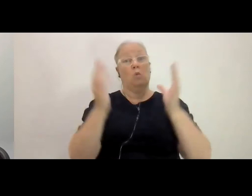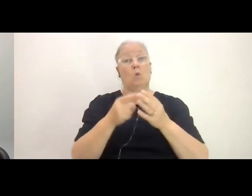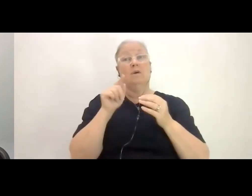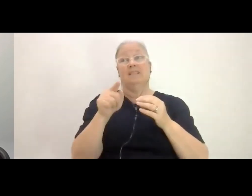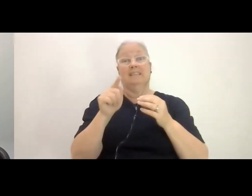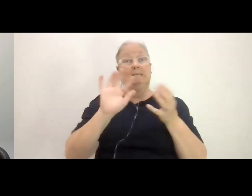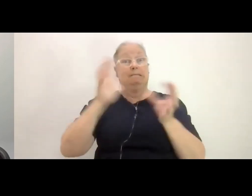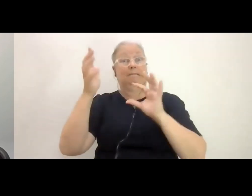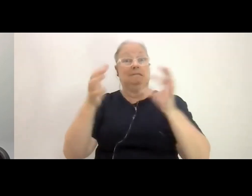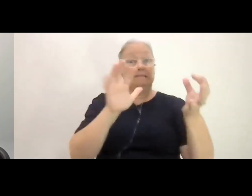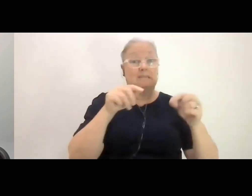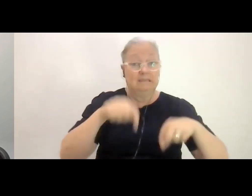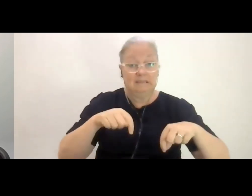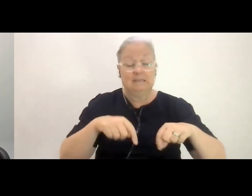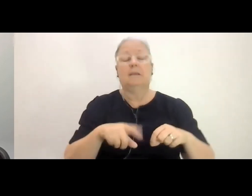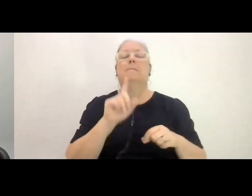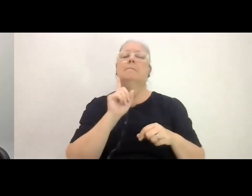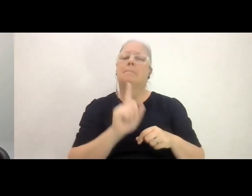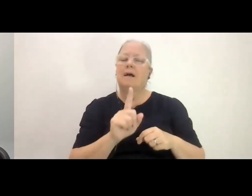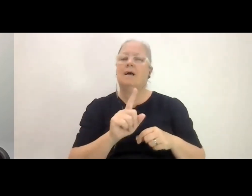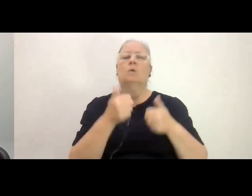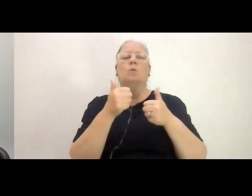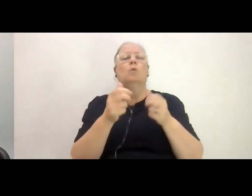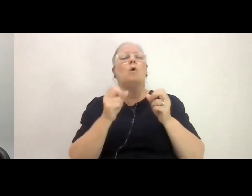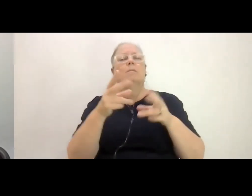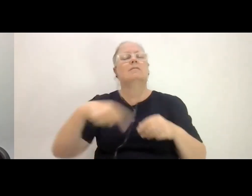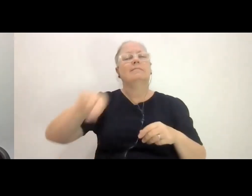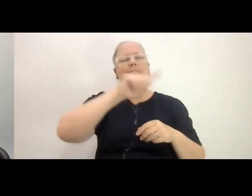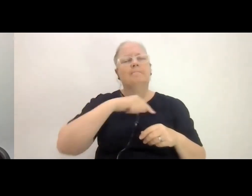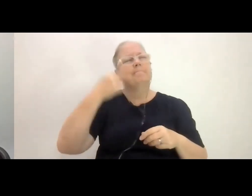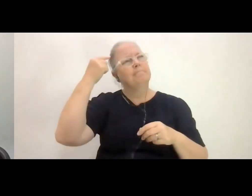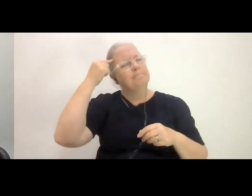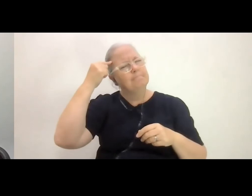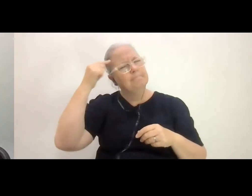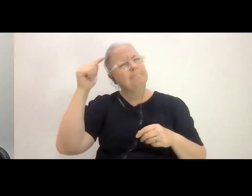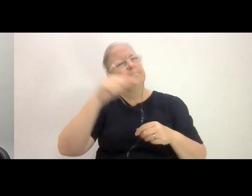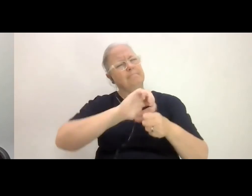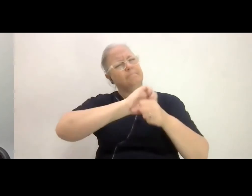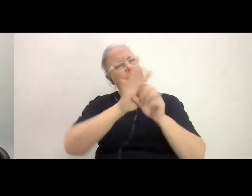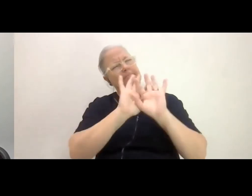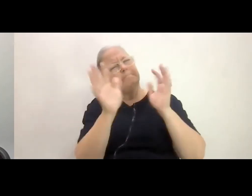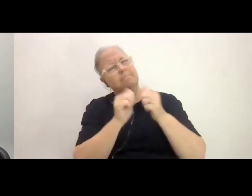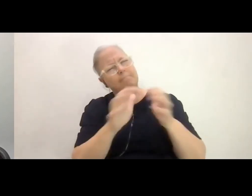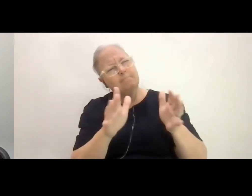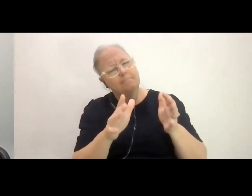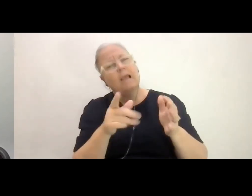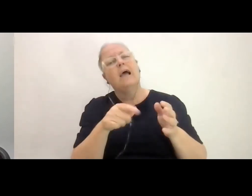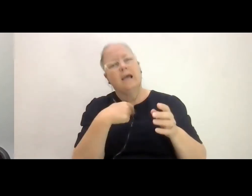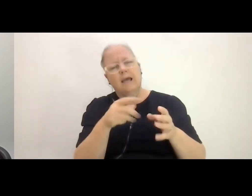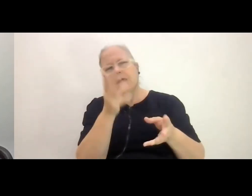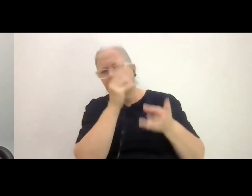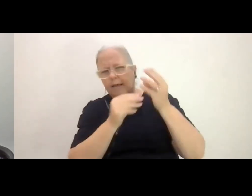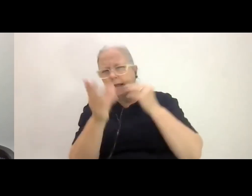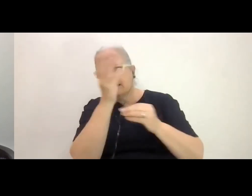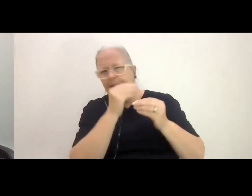an opportunity for us to reflect on the issues that were exposed by pandemic, and also the lessons learned that is coming from COVID-19, because